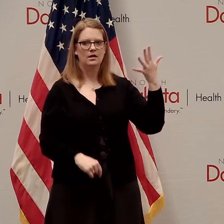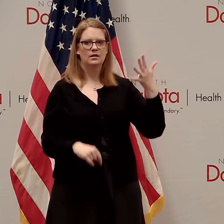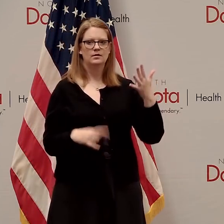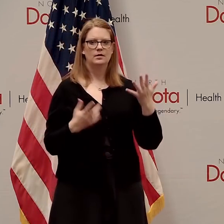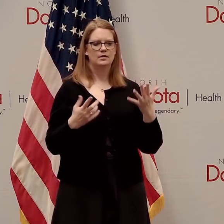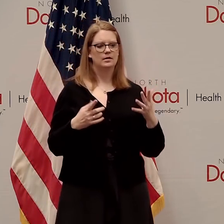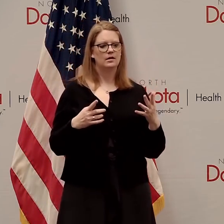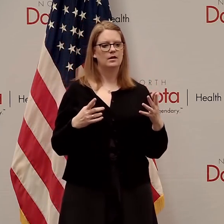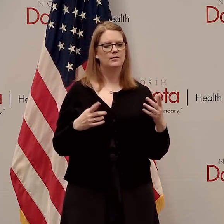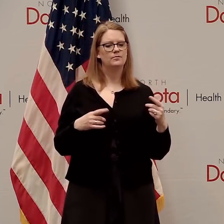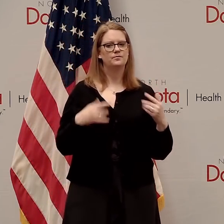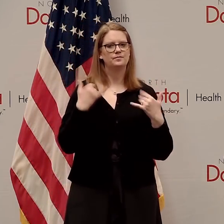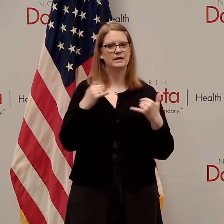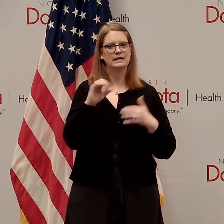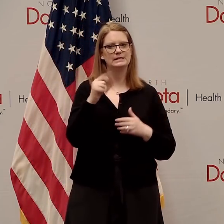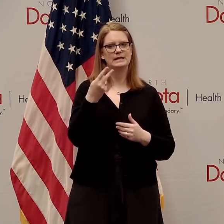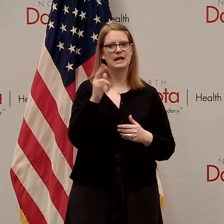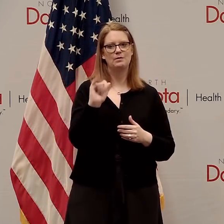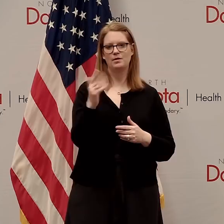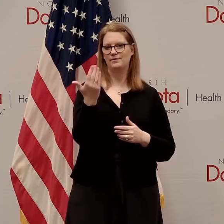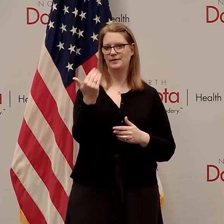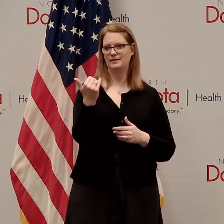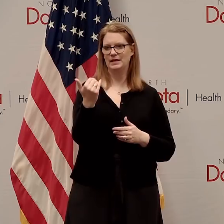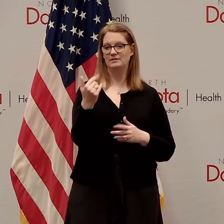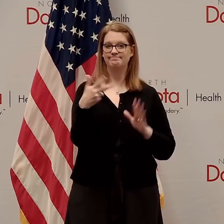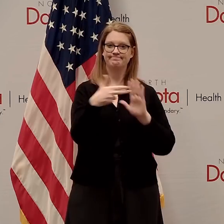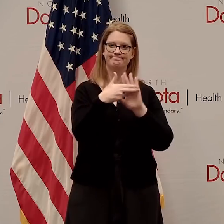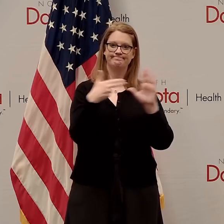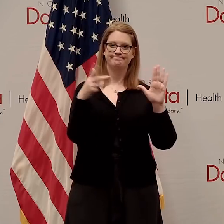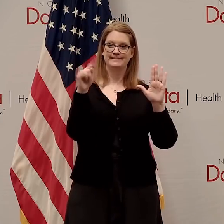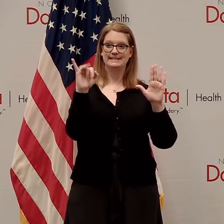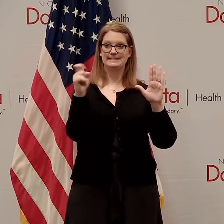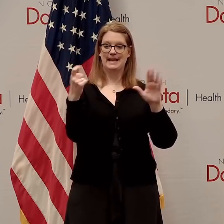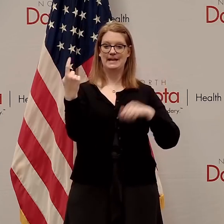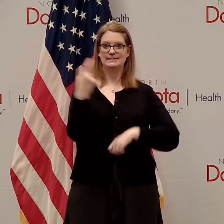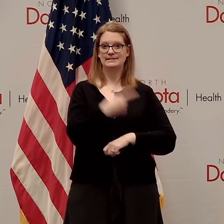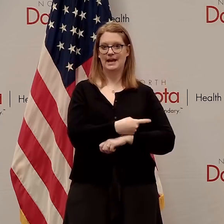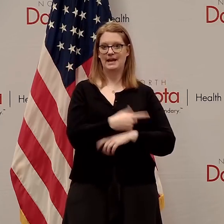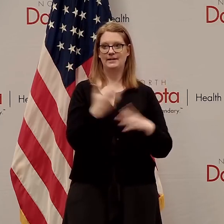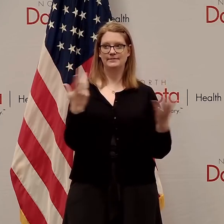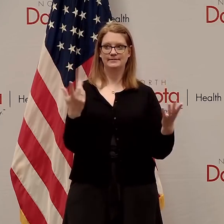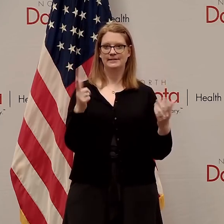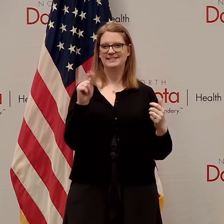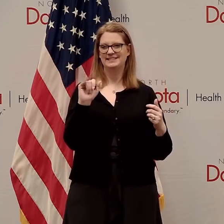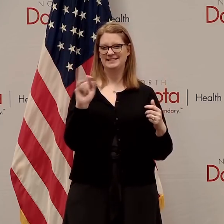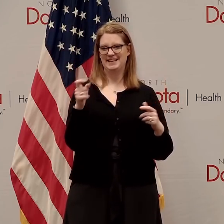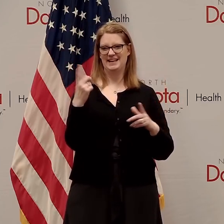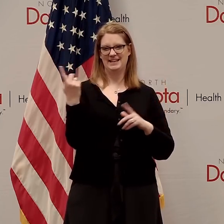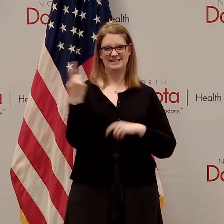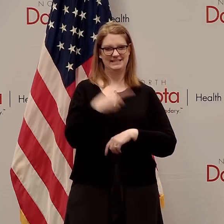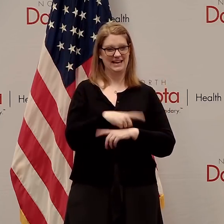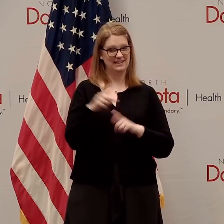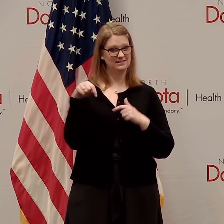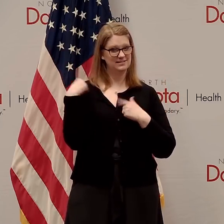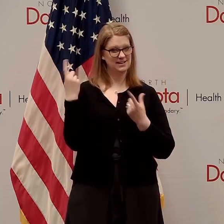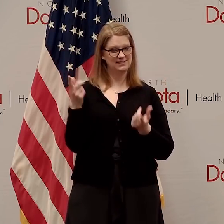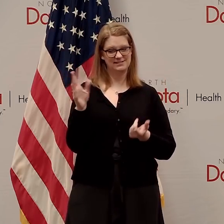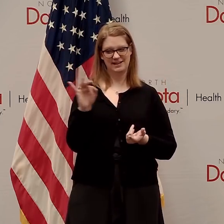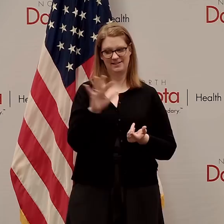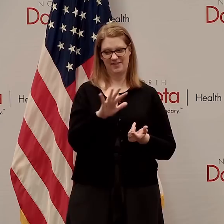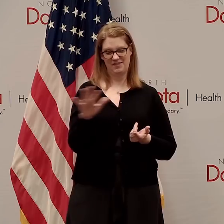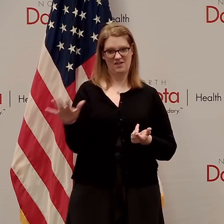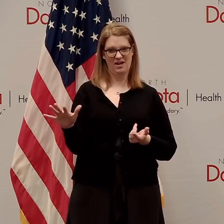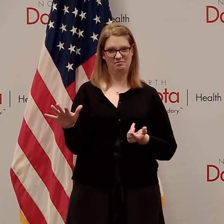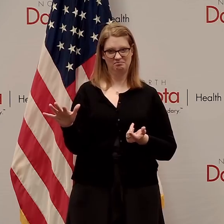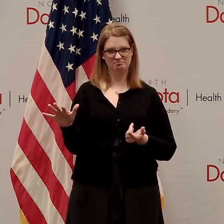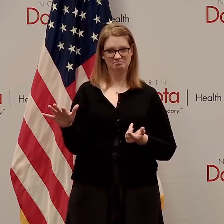I would also note today's April 15th, often known as Tax Day. It's been Tax Day since 1955 in the United States,